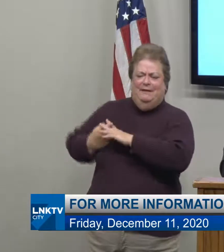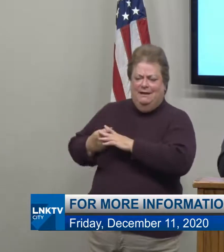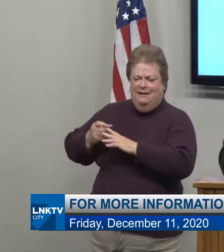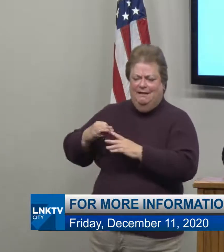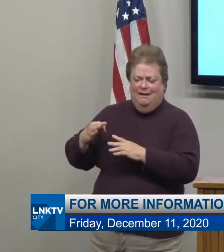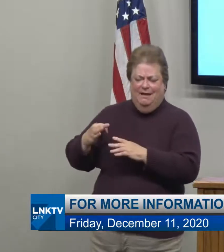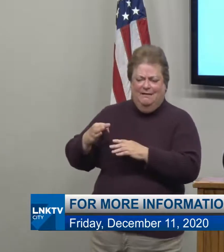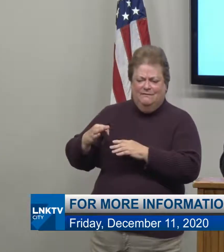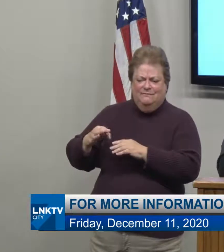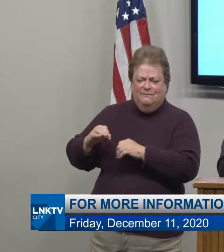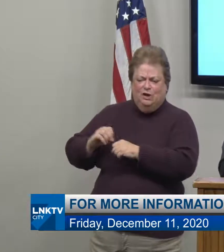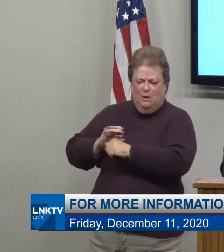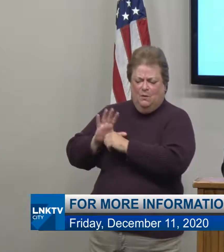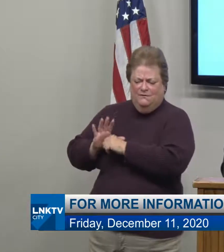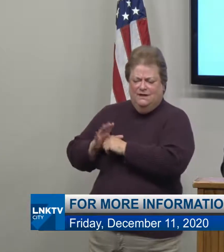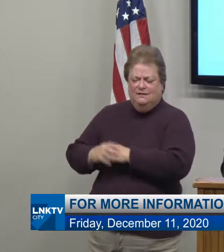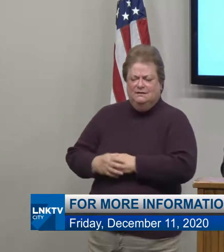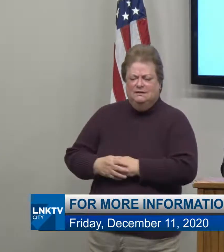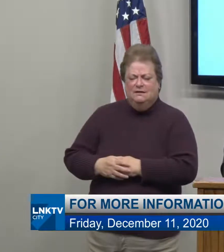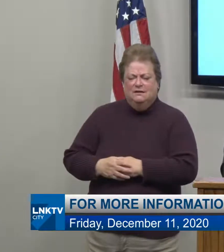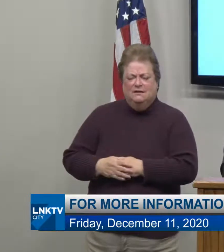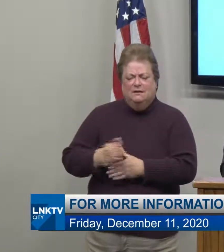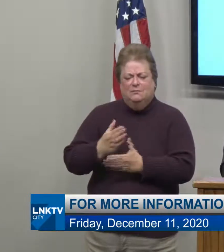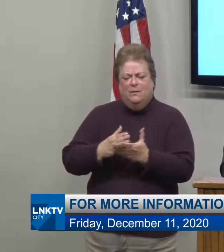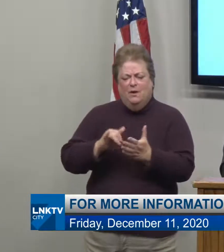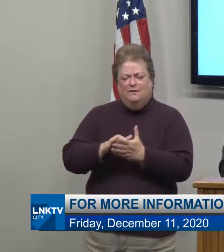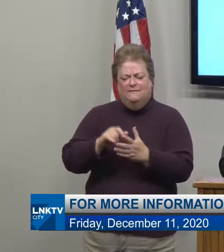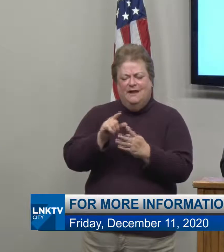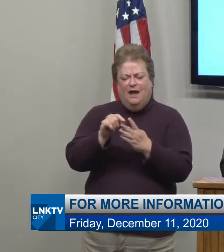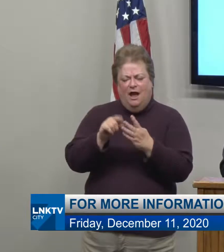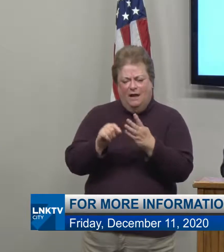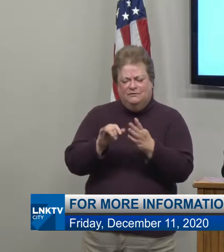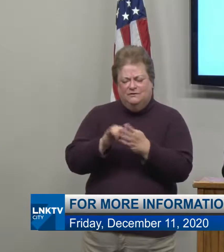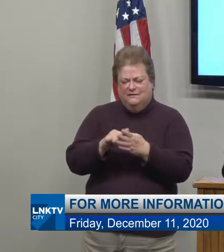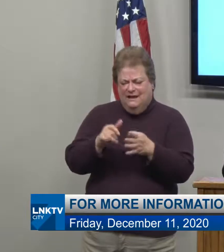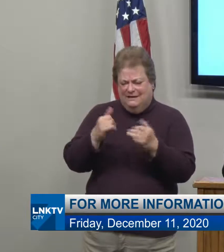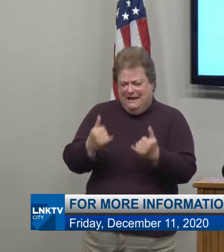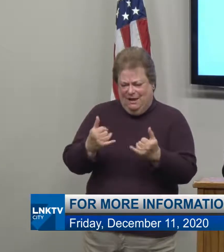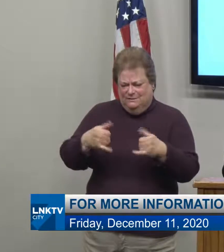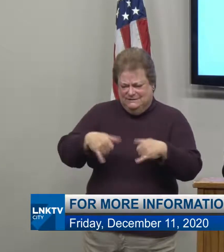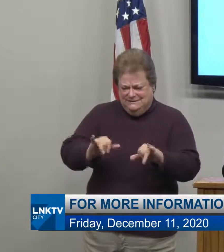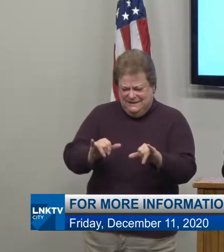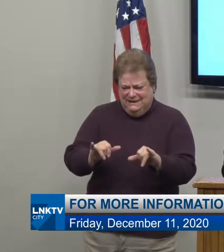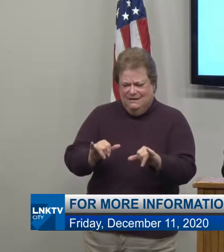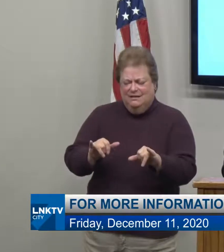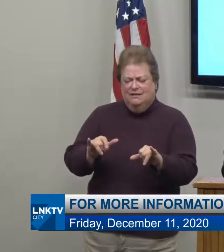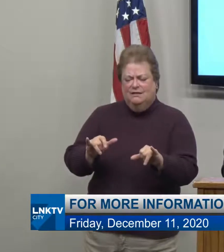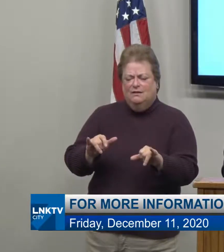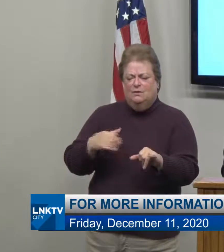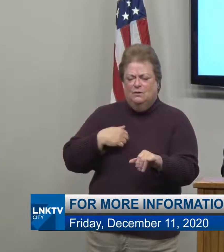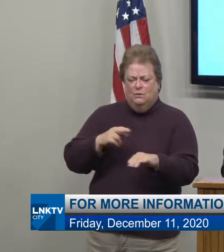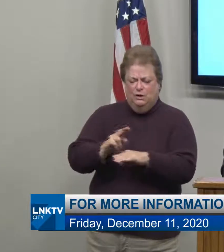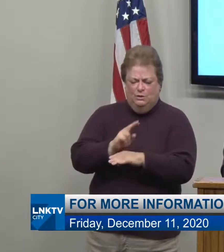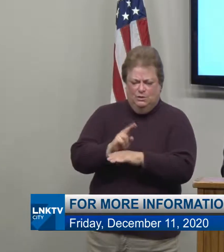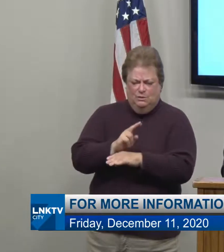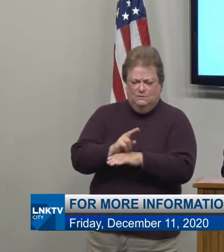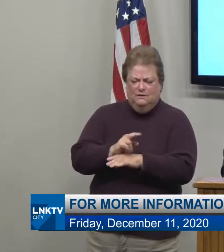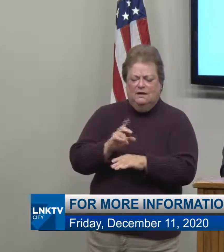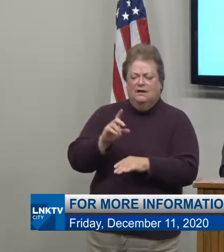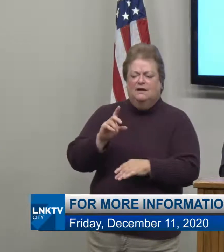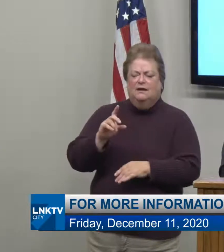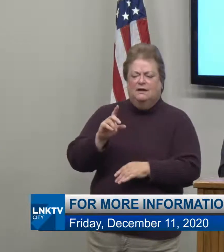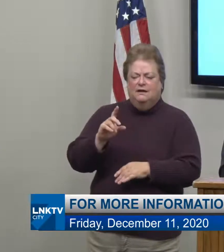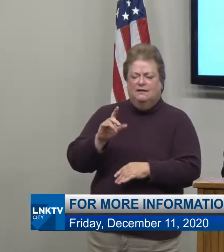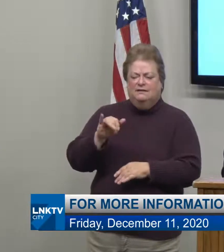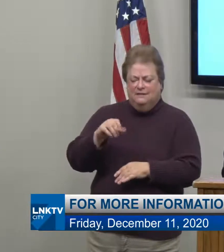pandemic. But part of the options that remain available do include